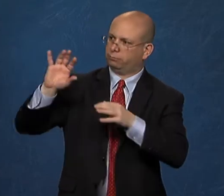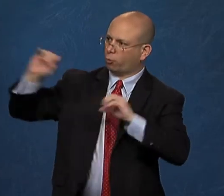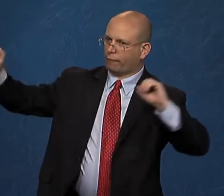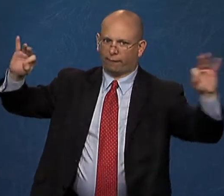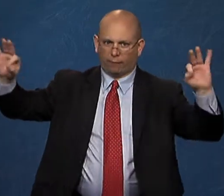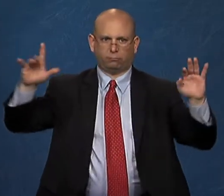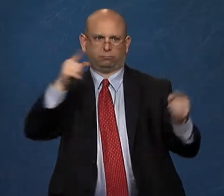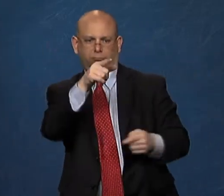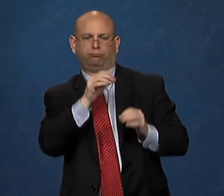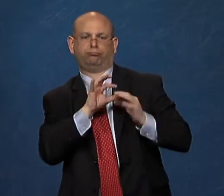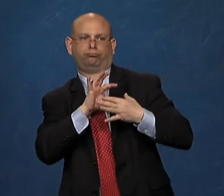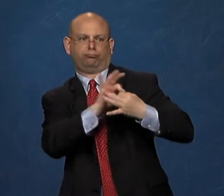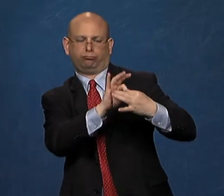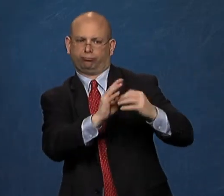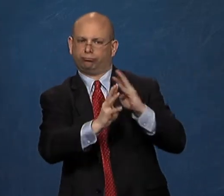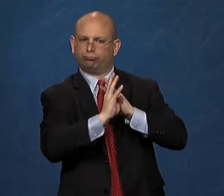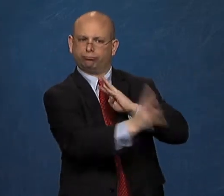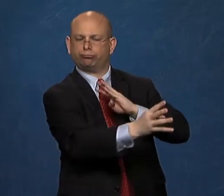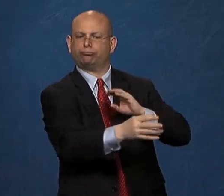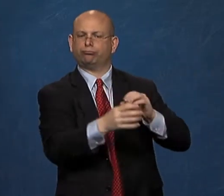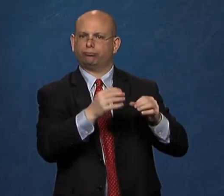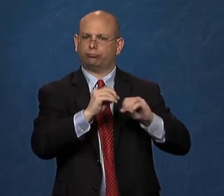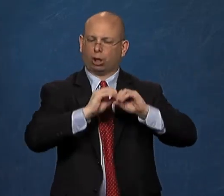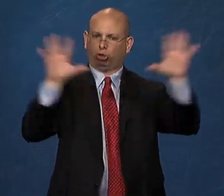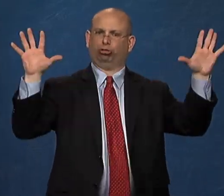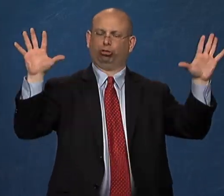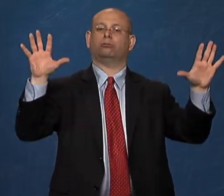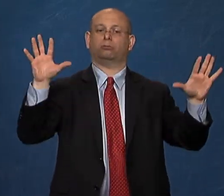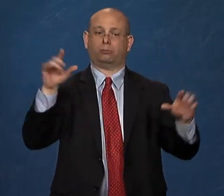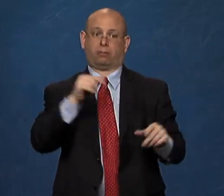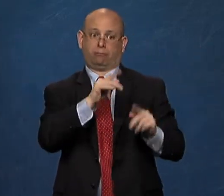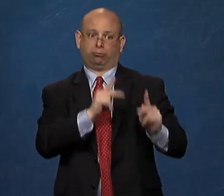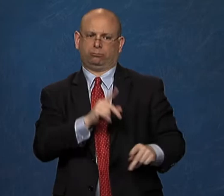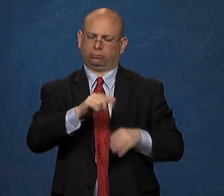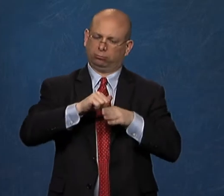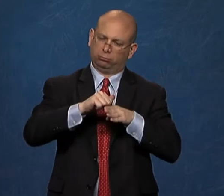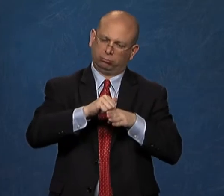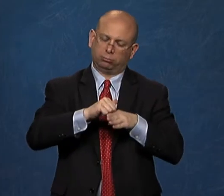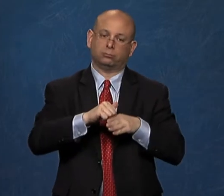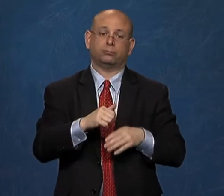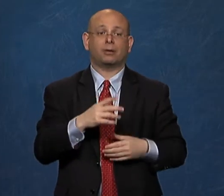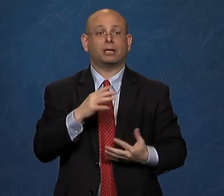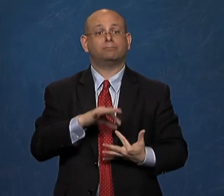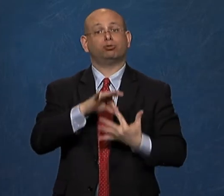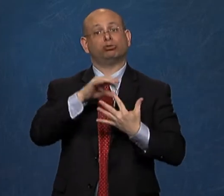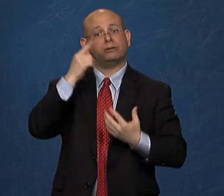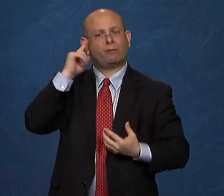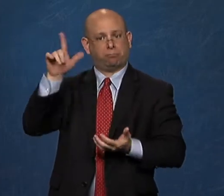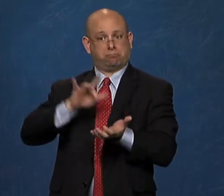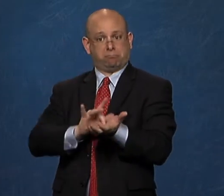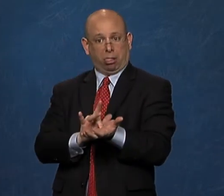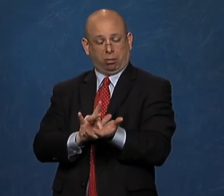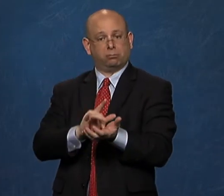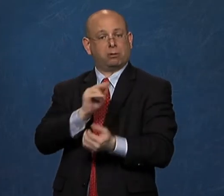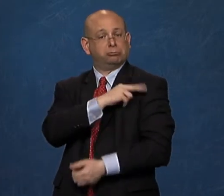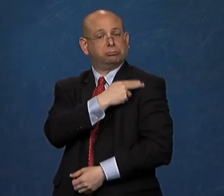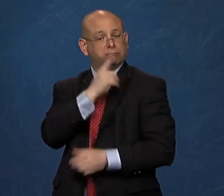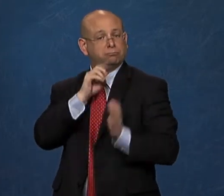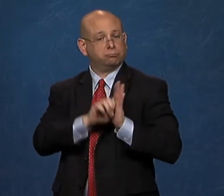not actually sharing bandwidth with other kinds of resources that may drain or degrade the quality of the stream. So